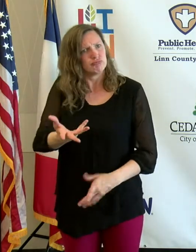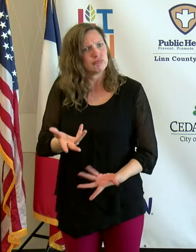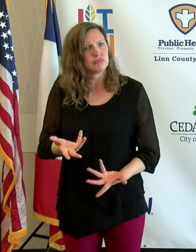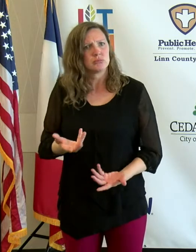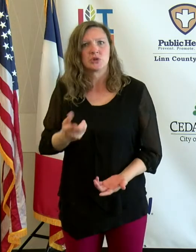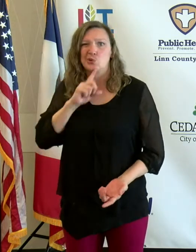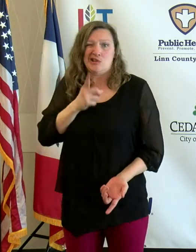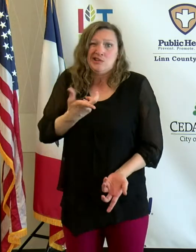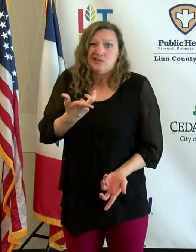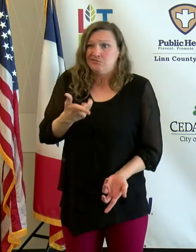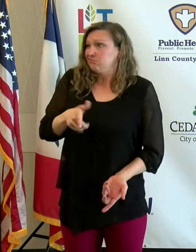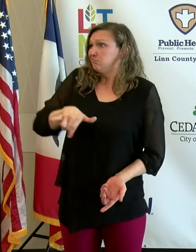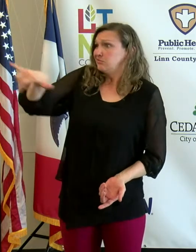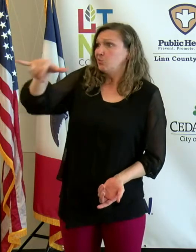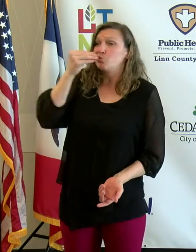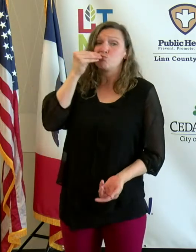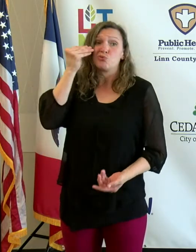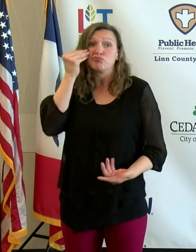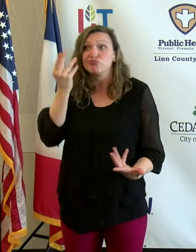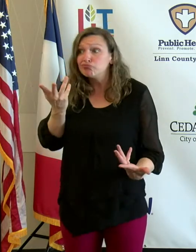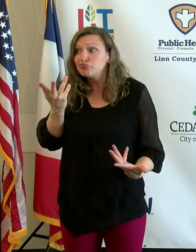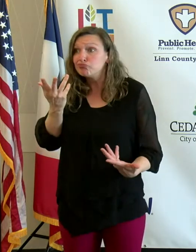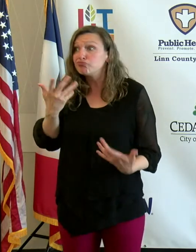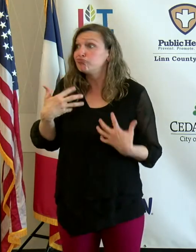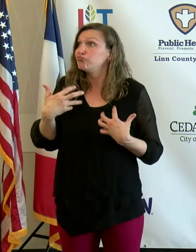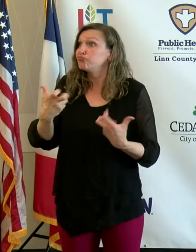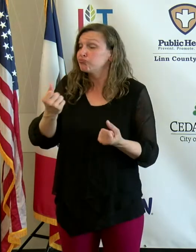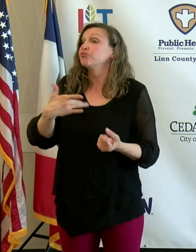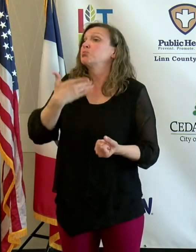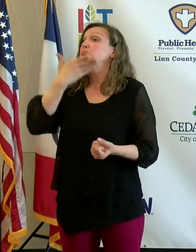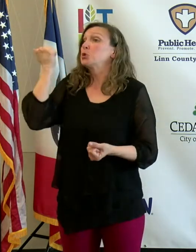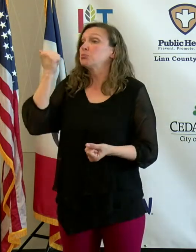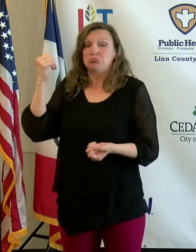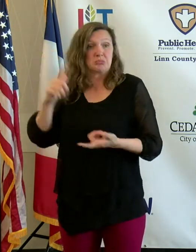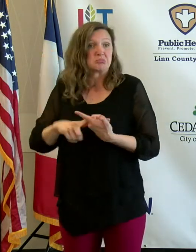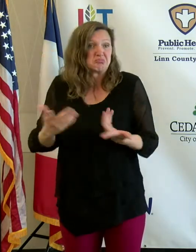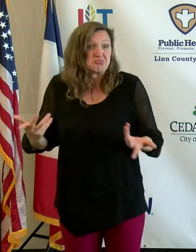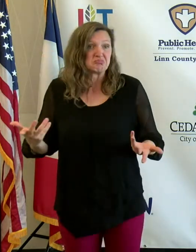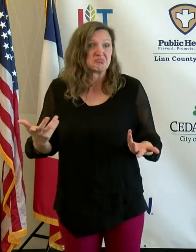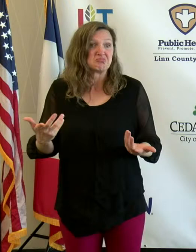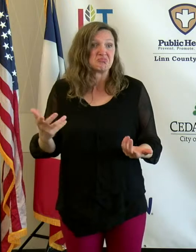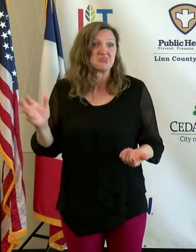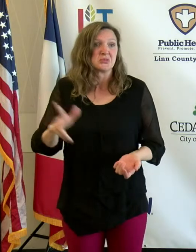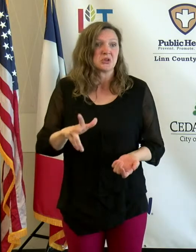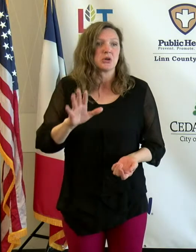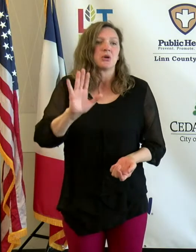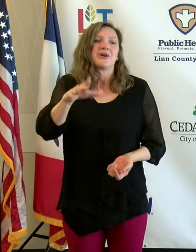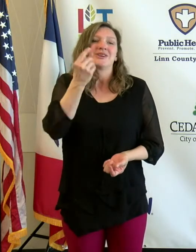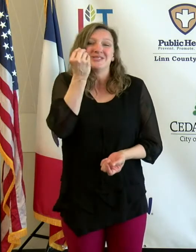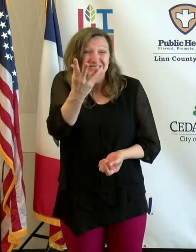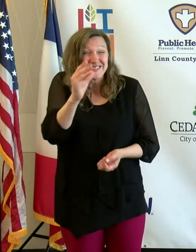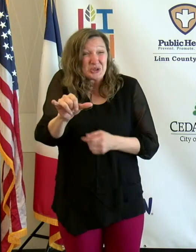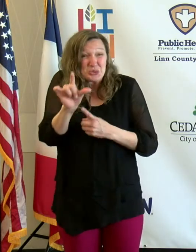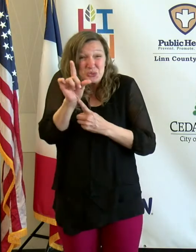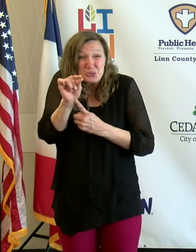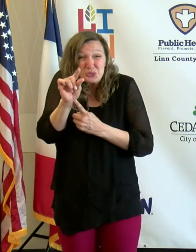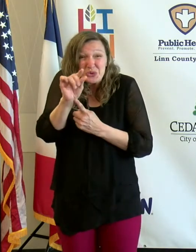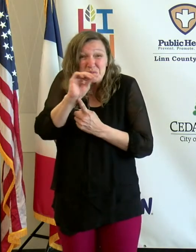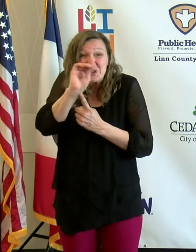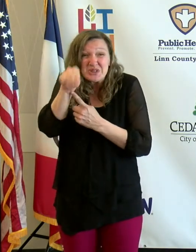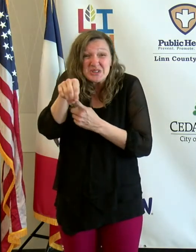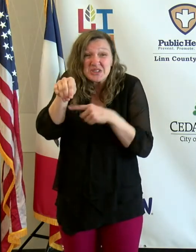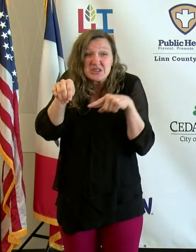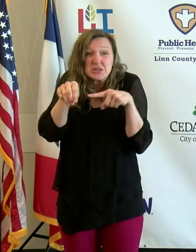home. However, we don't know who the 20% of those infected with COVID-19